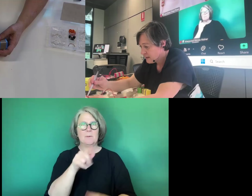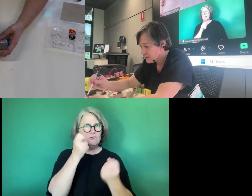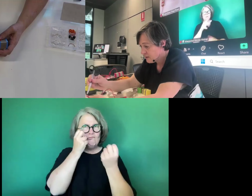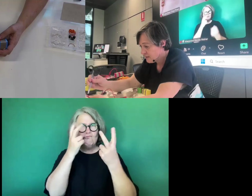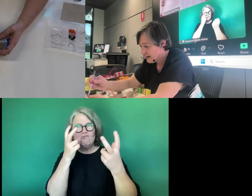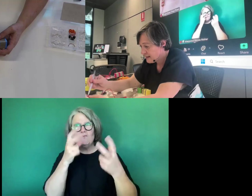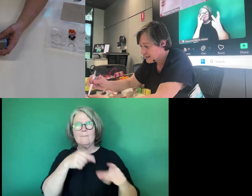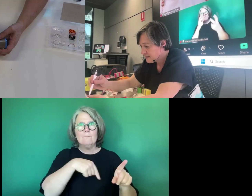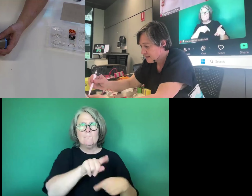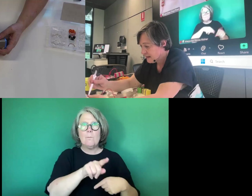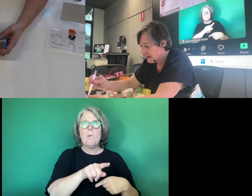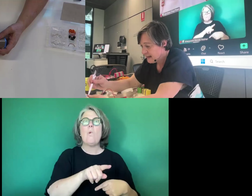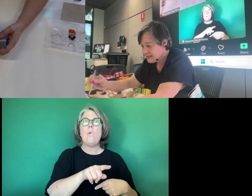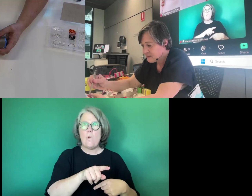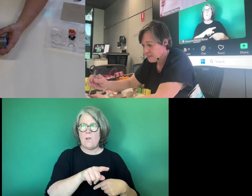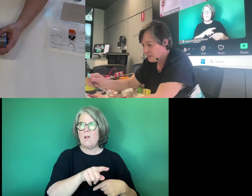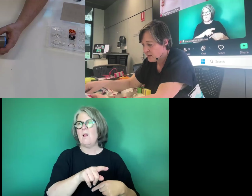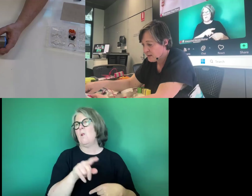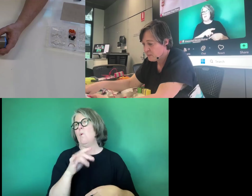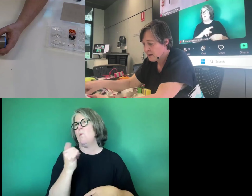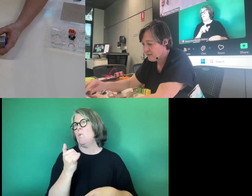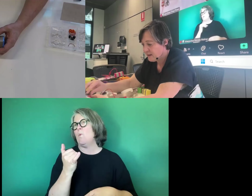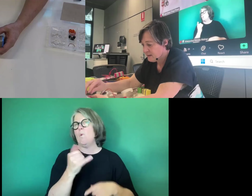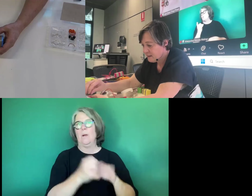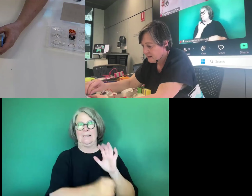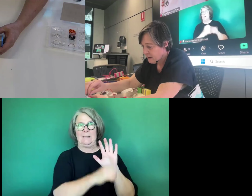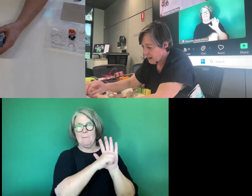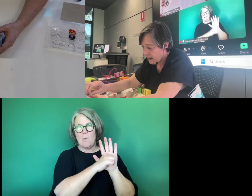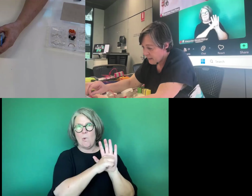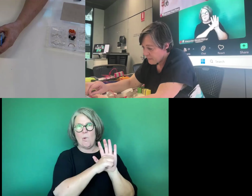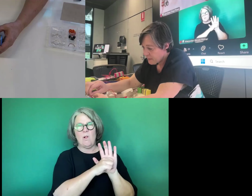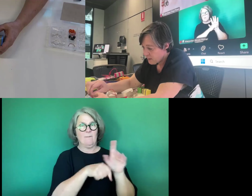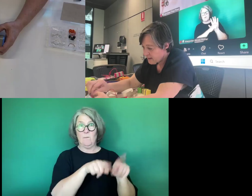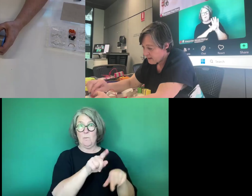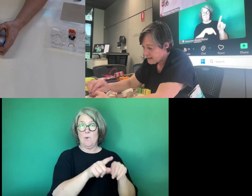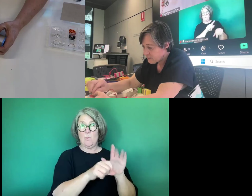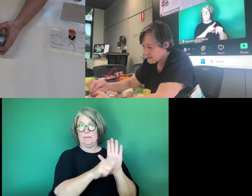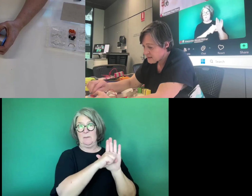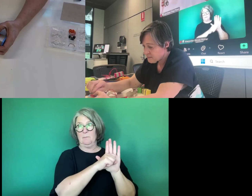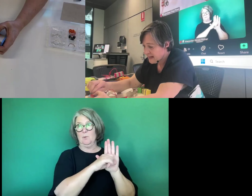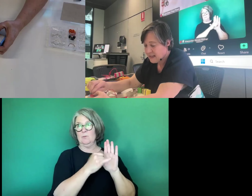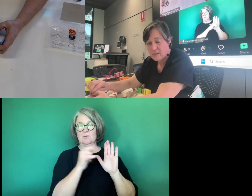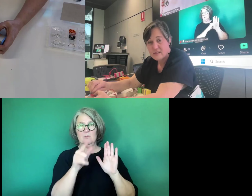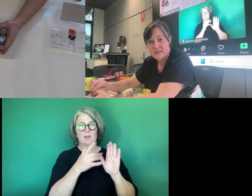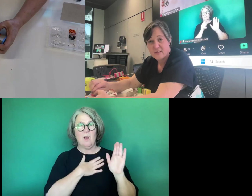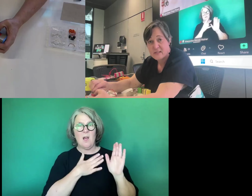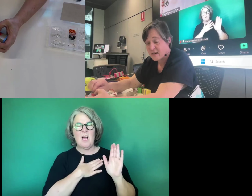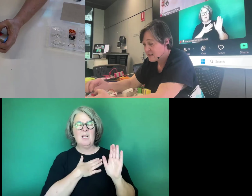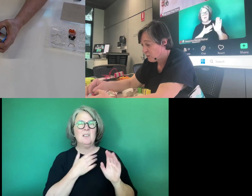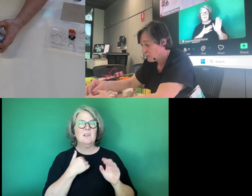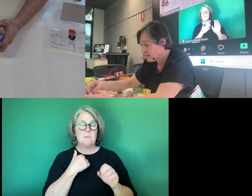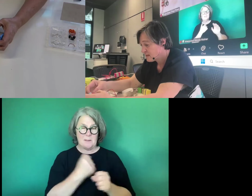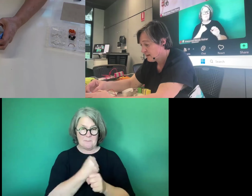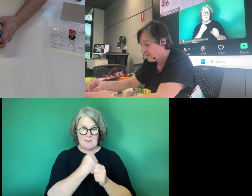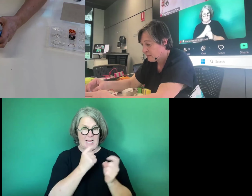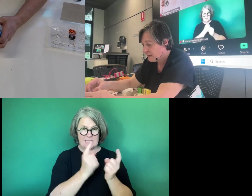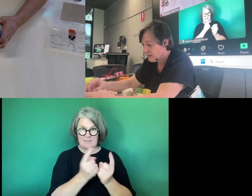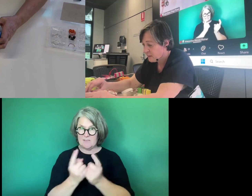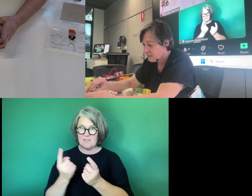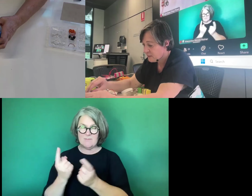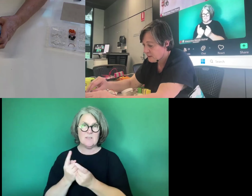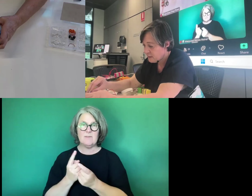that turn around, etc. It doesn't matter, whatever. The way that I did it was just made lots of different size holes until